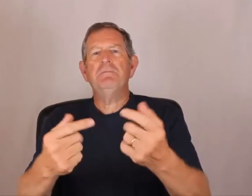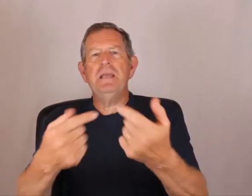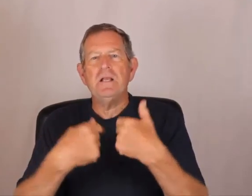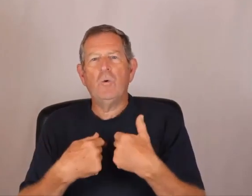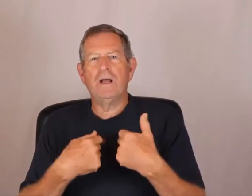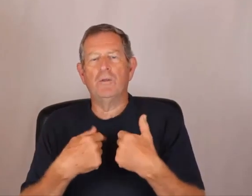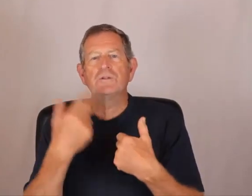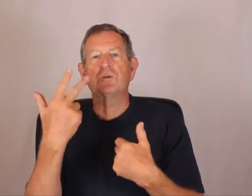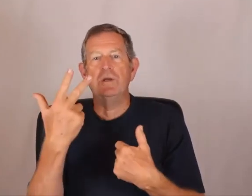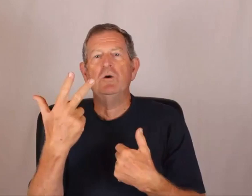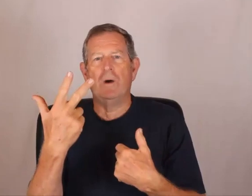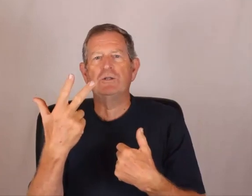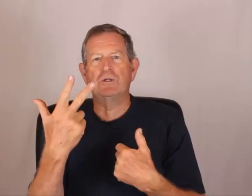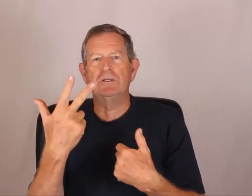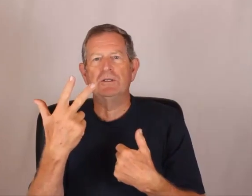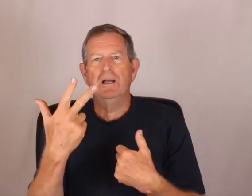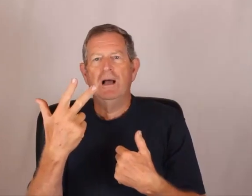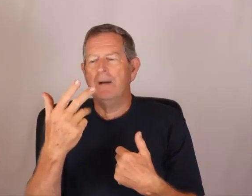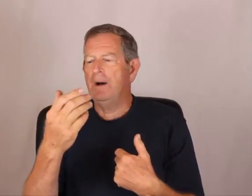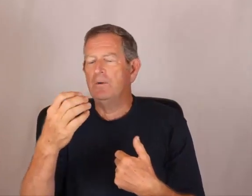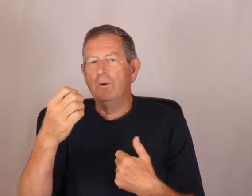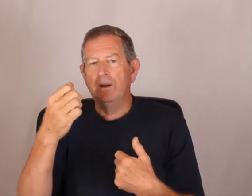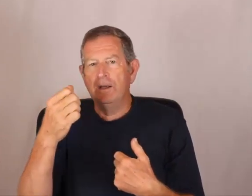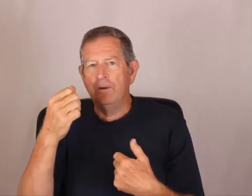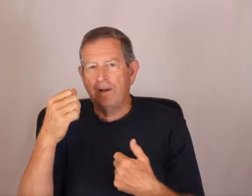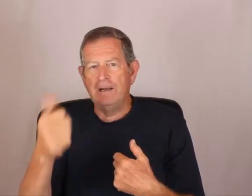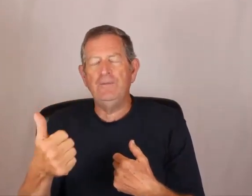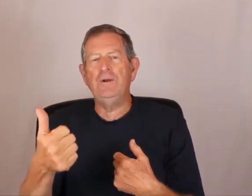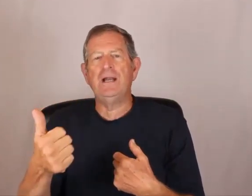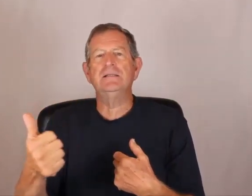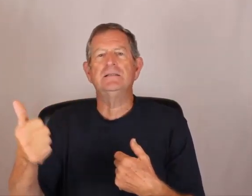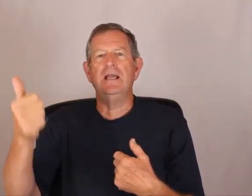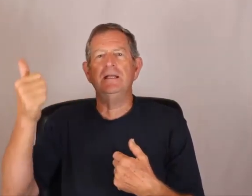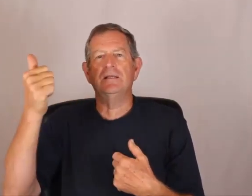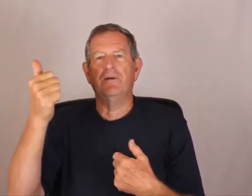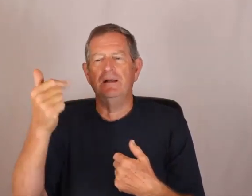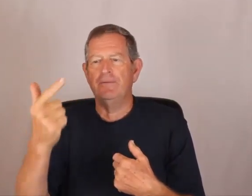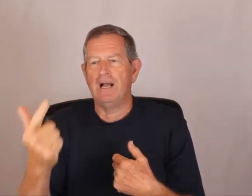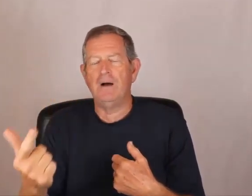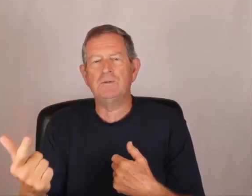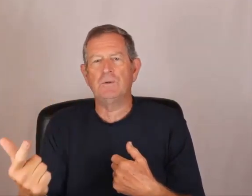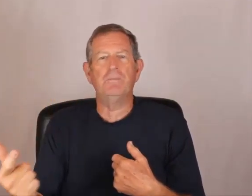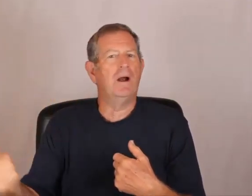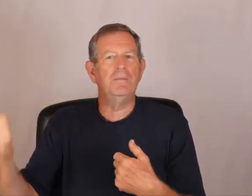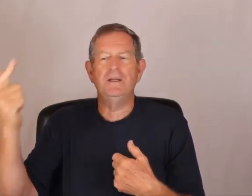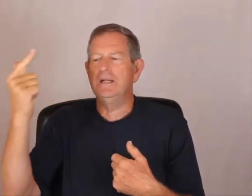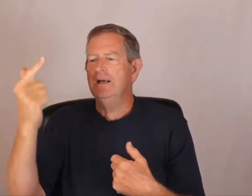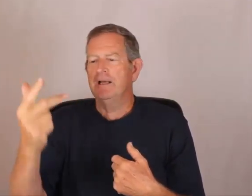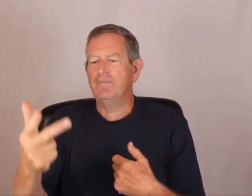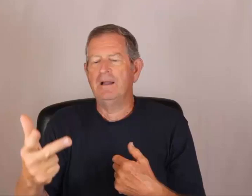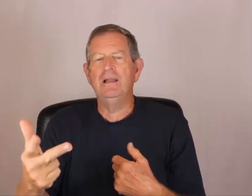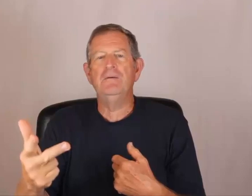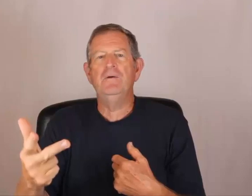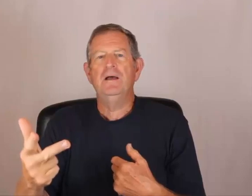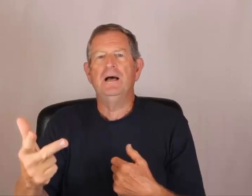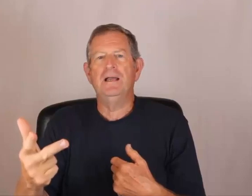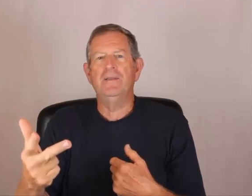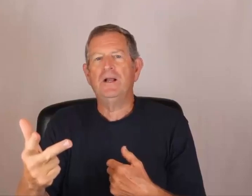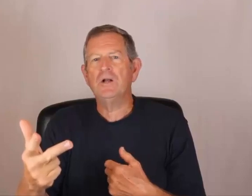me those three questions about if I live in the United States, if I live in a house or an apartment, if I live in the country